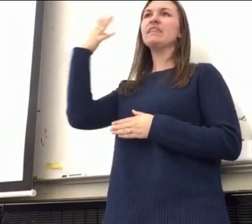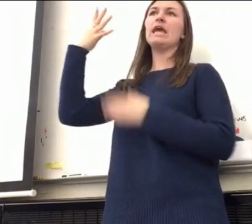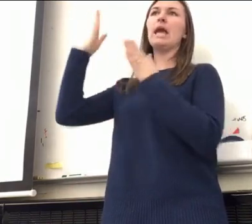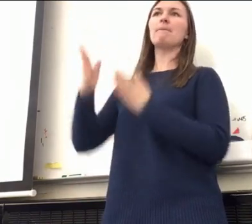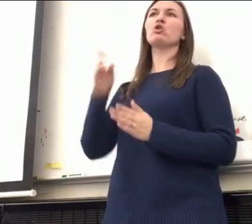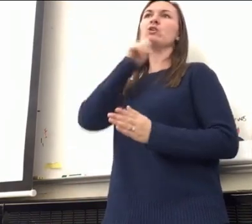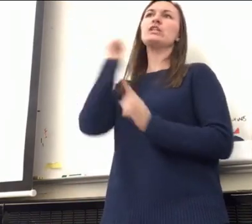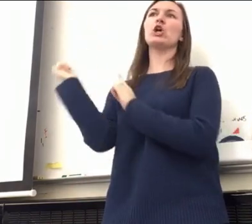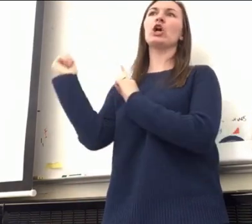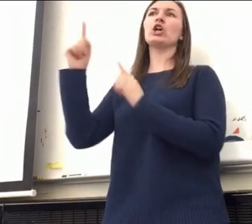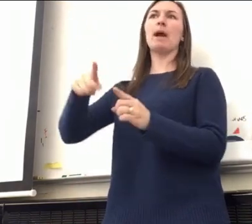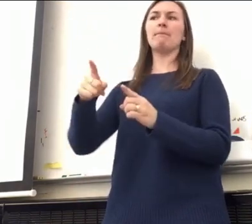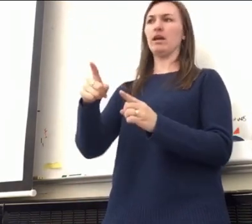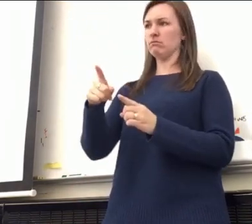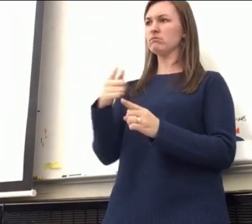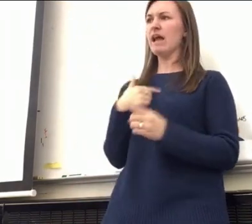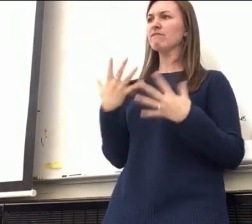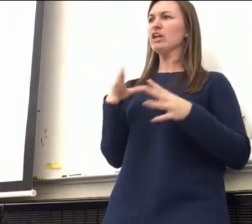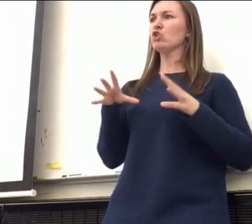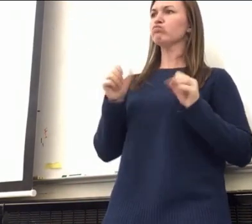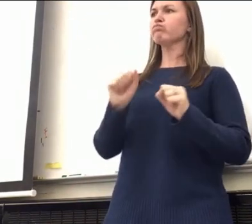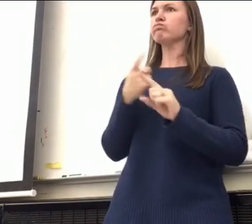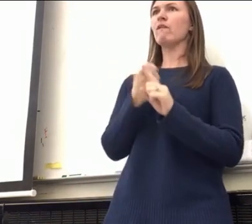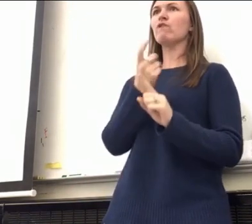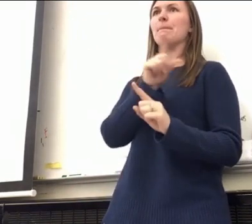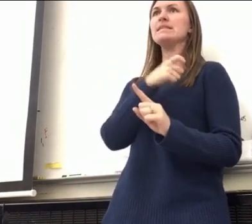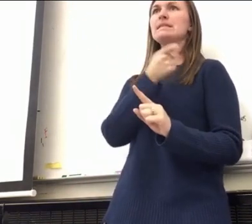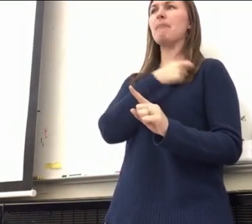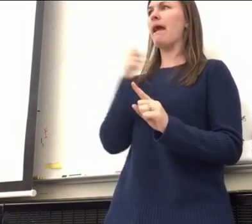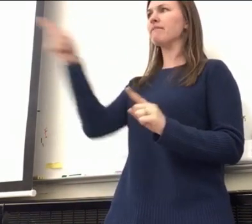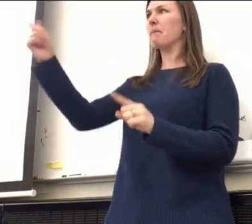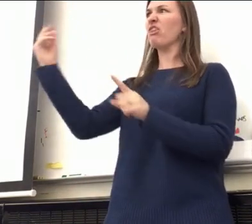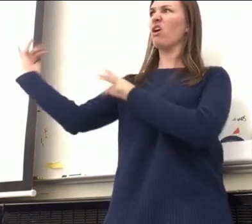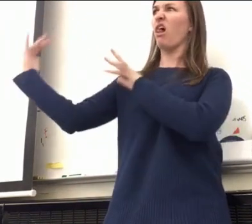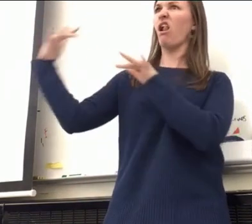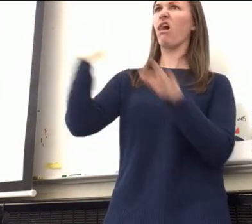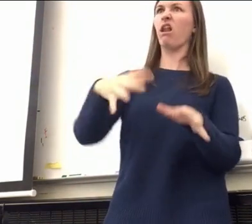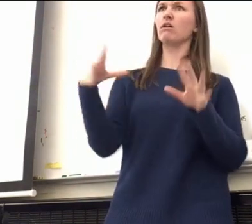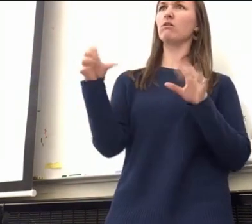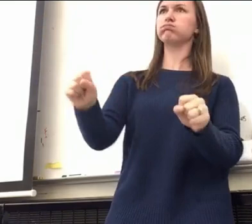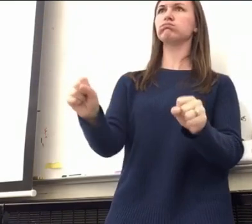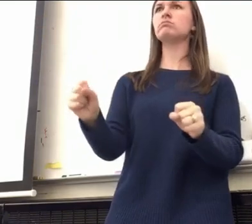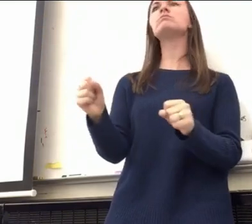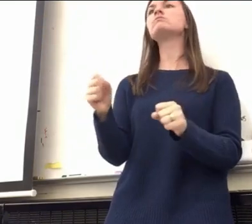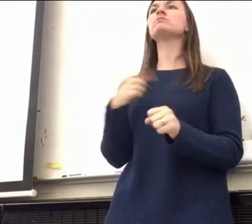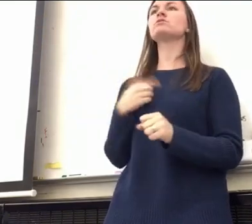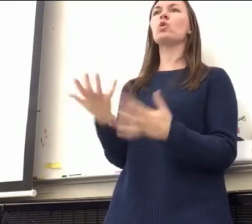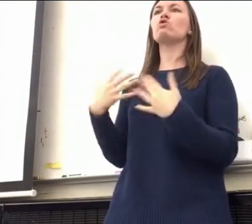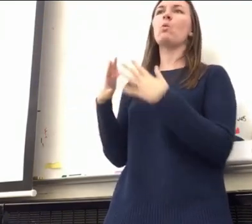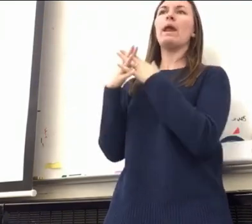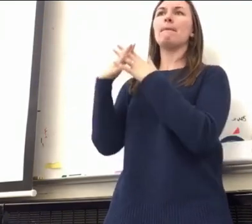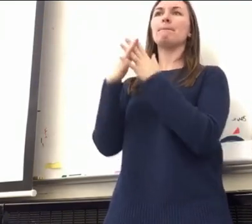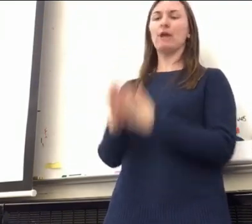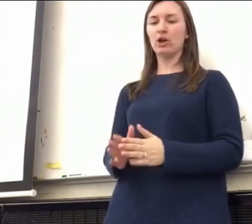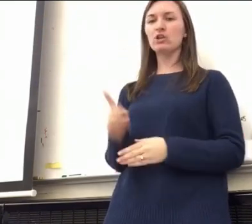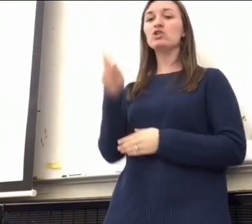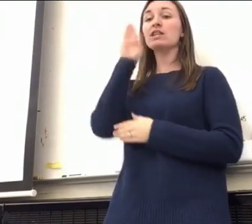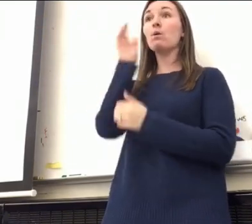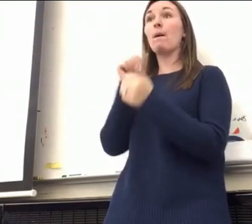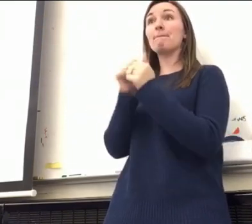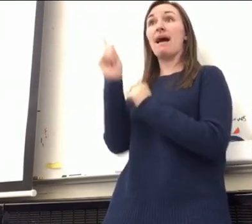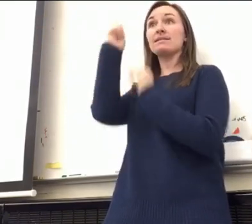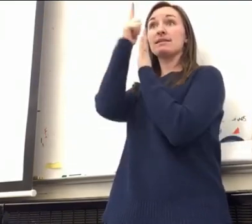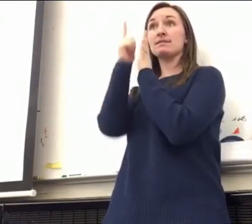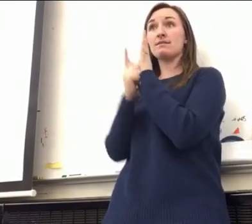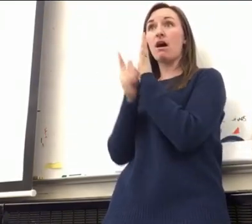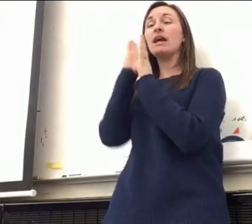many immigrants, and we need to stop this. It's going to be passed called the Law of April 7, 1830, and it's basically going to say